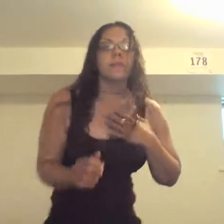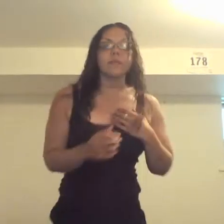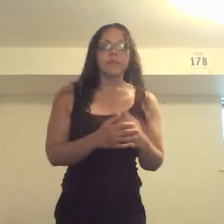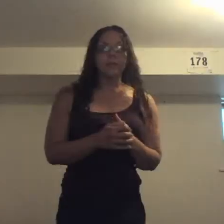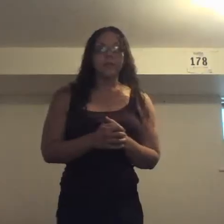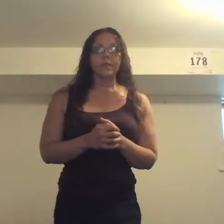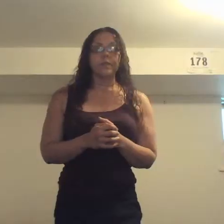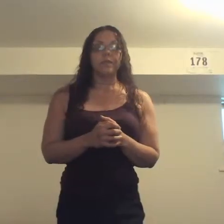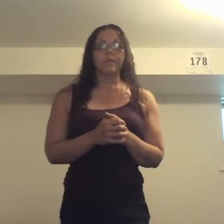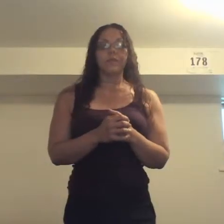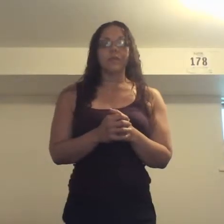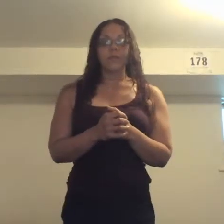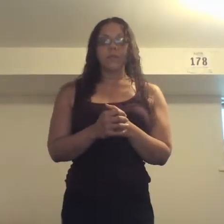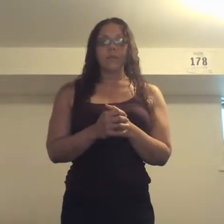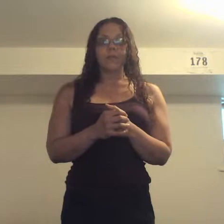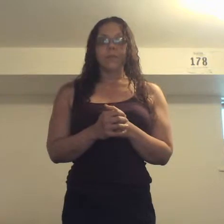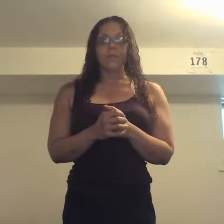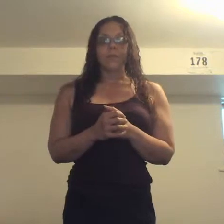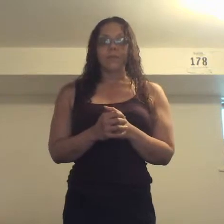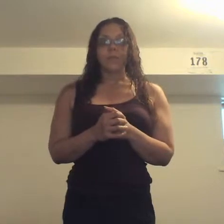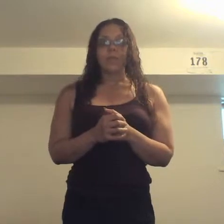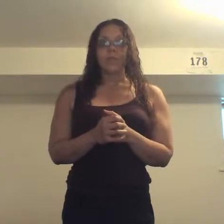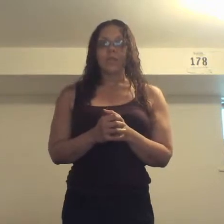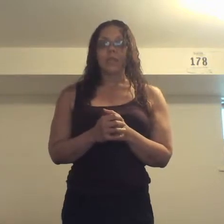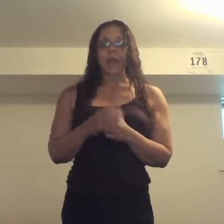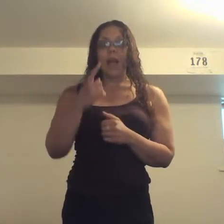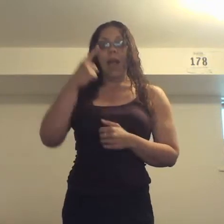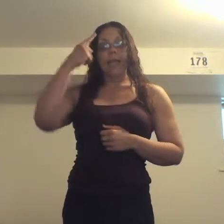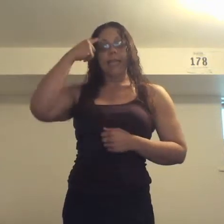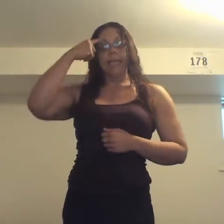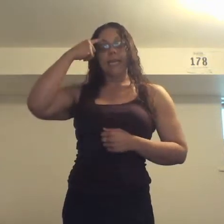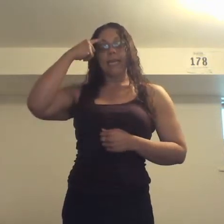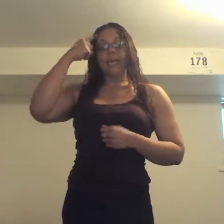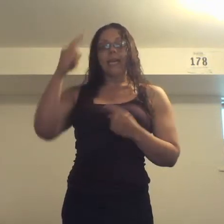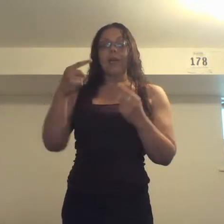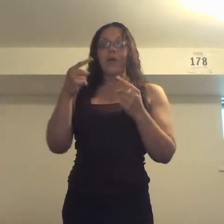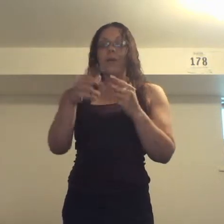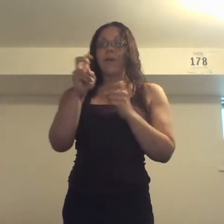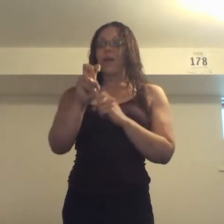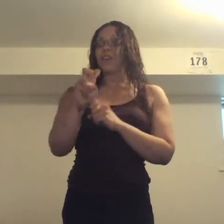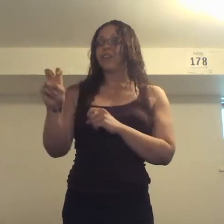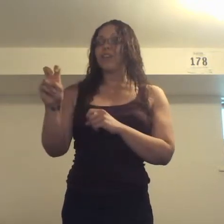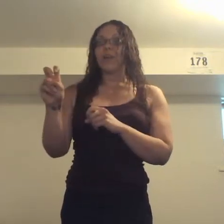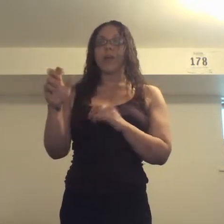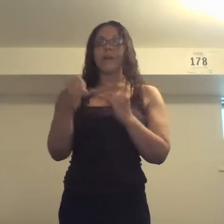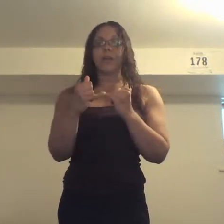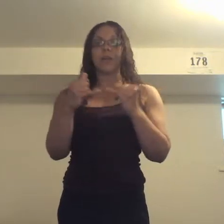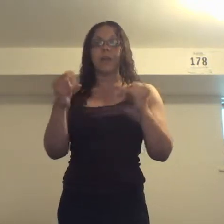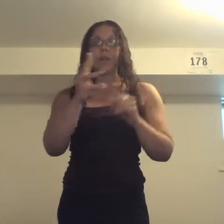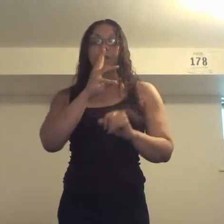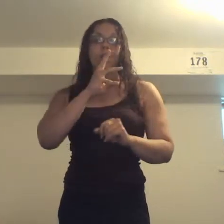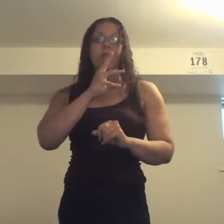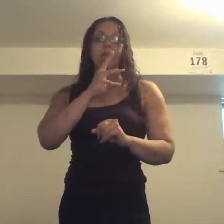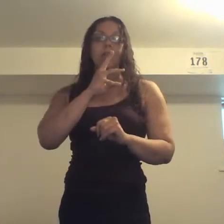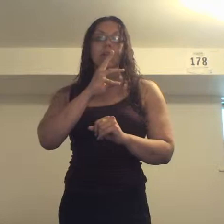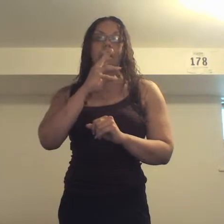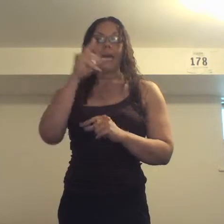When I think about doing a trip in the Boundary Waters and consider doing a trip with individuals who have not